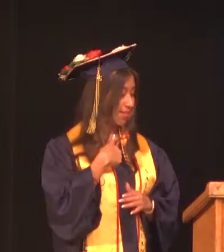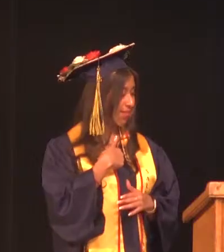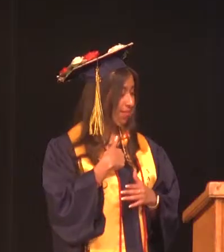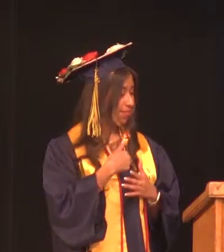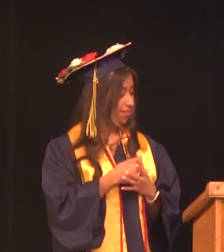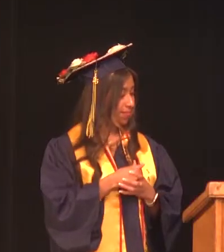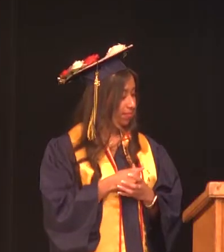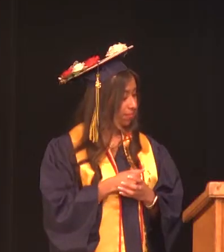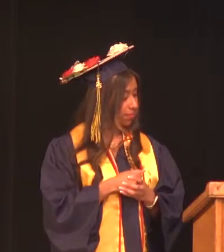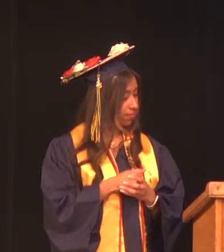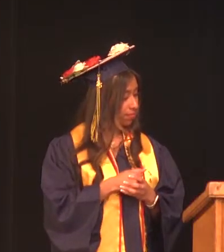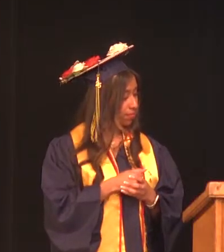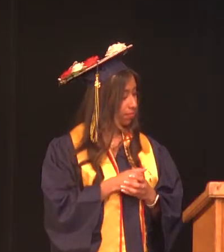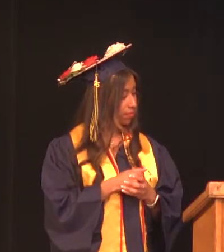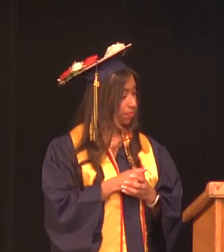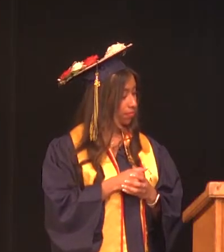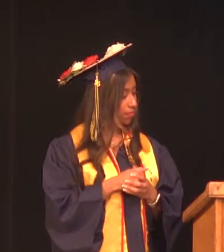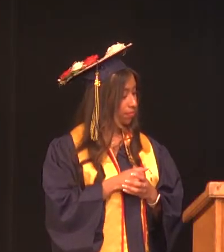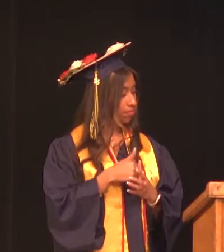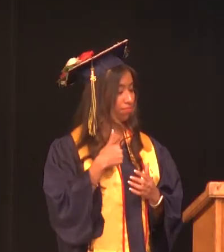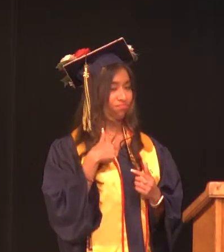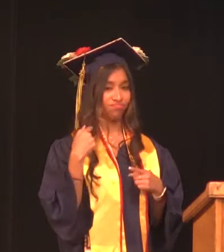to thank everyone who selected me.